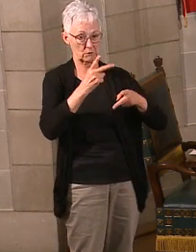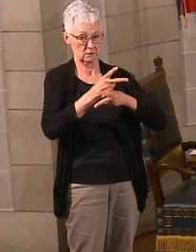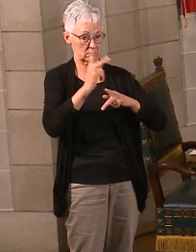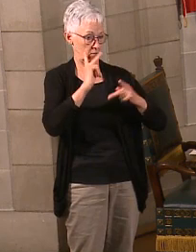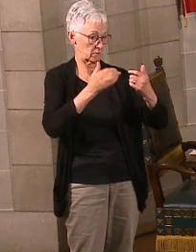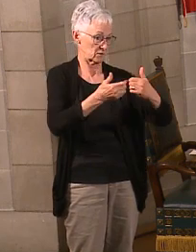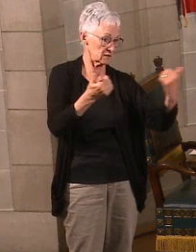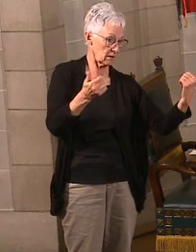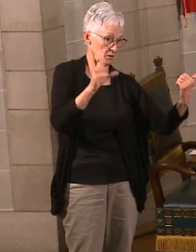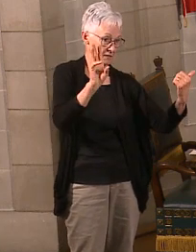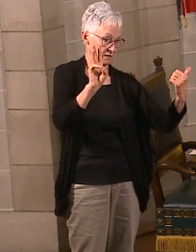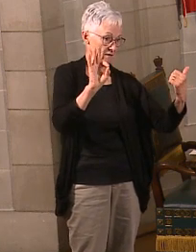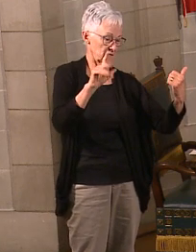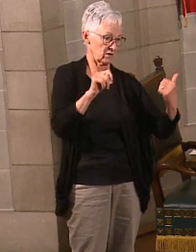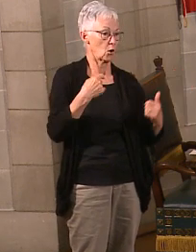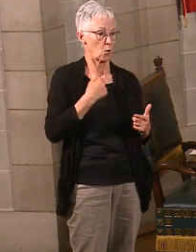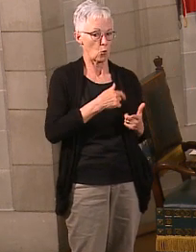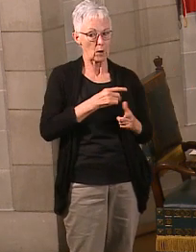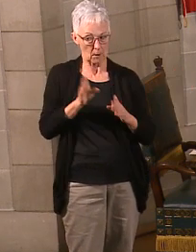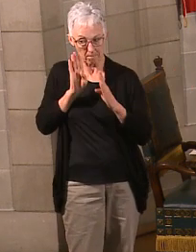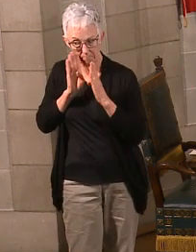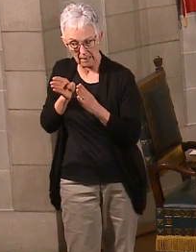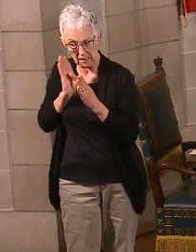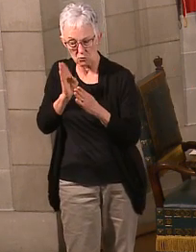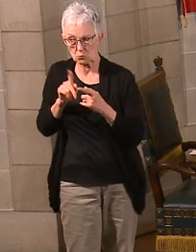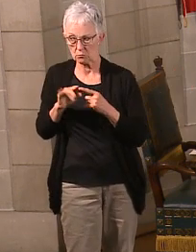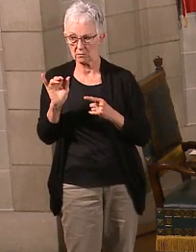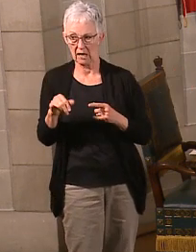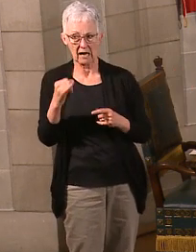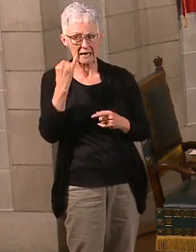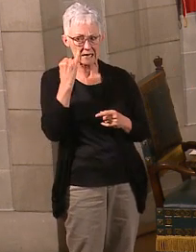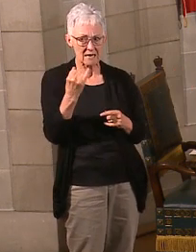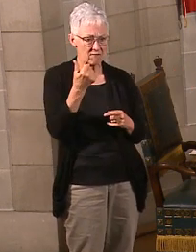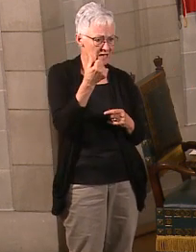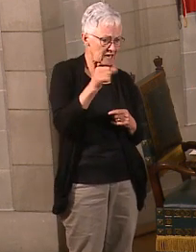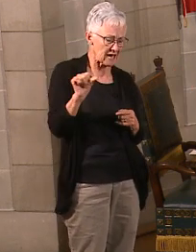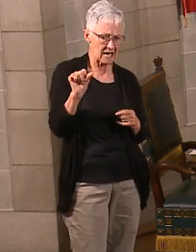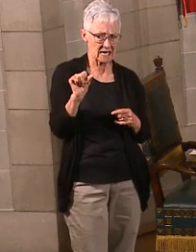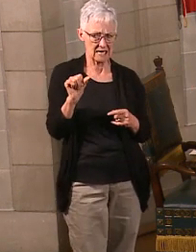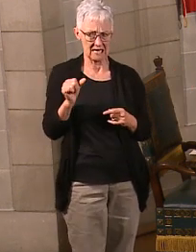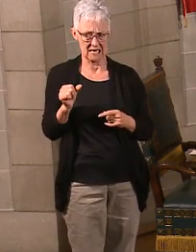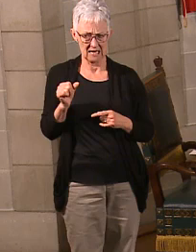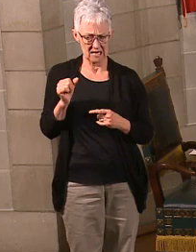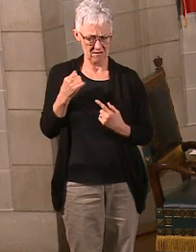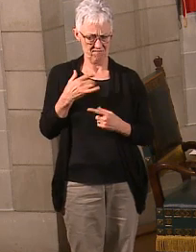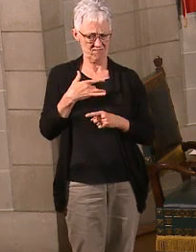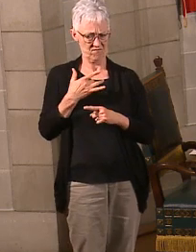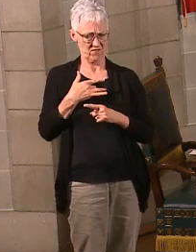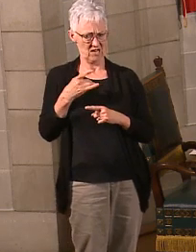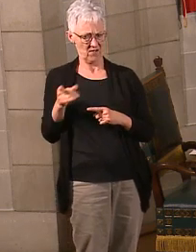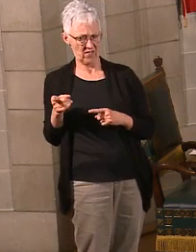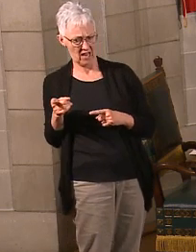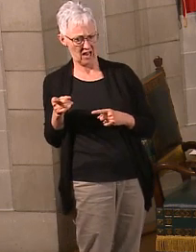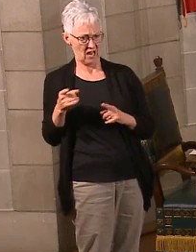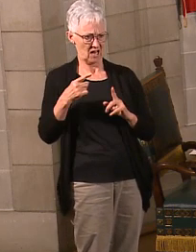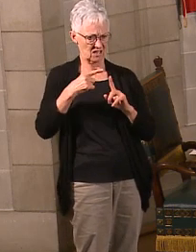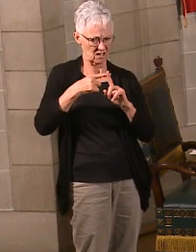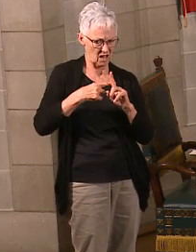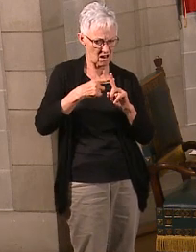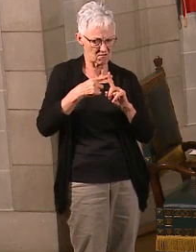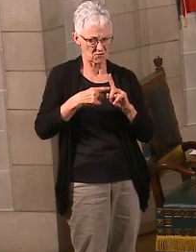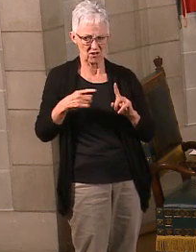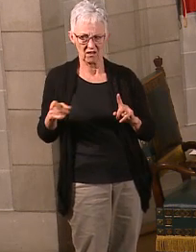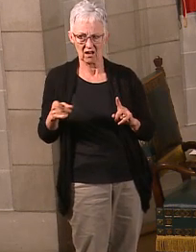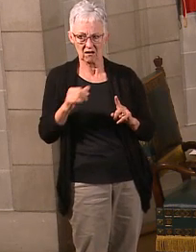on, making sure that if there's anyone that appears in any way to be symptomatic and has not asked for help, and we made it